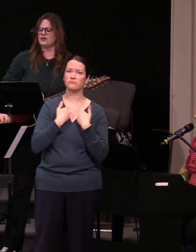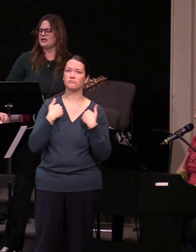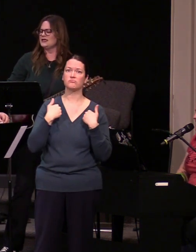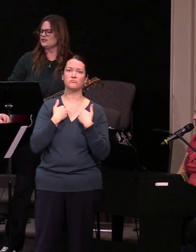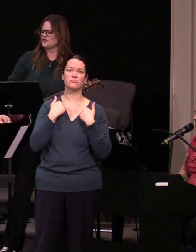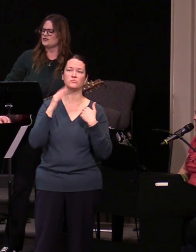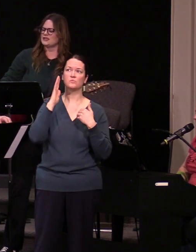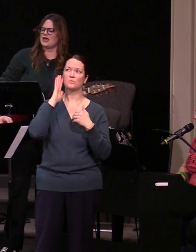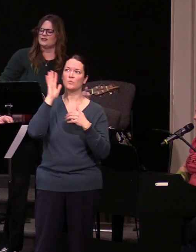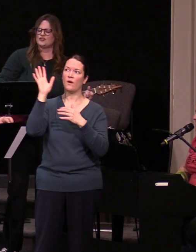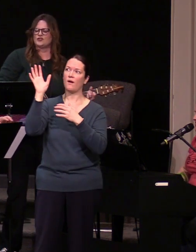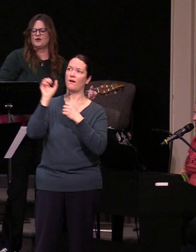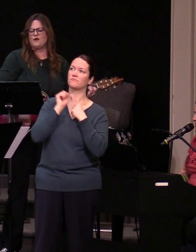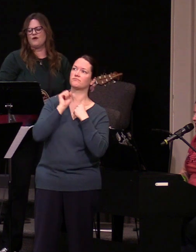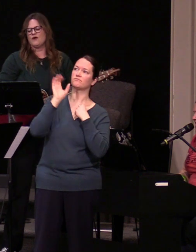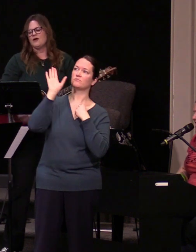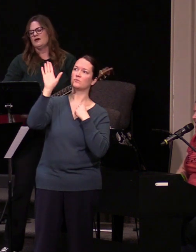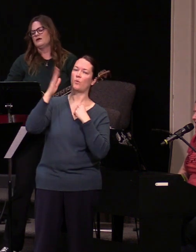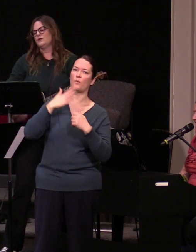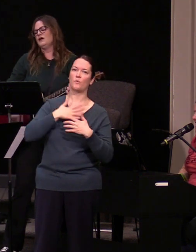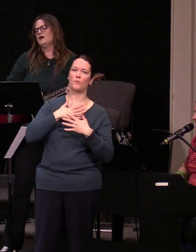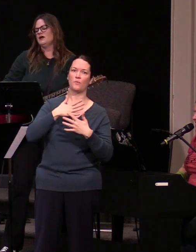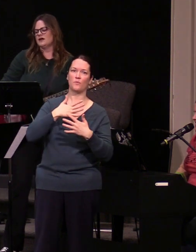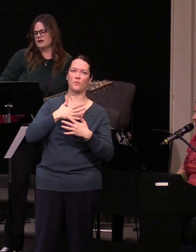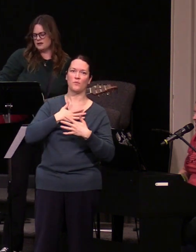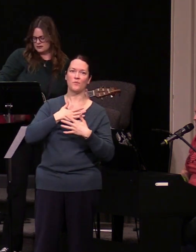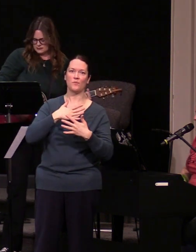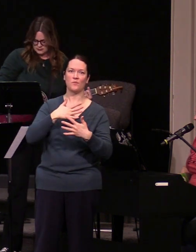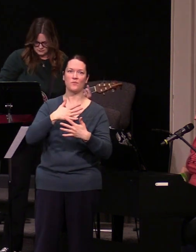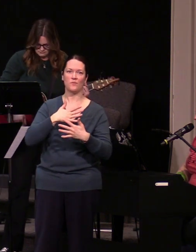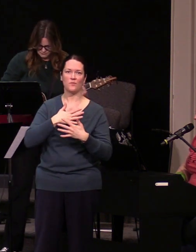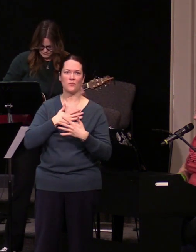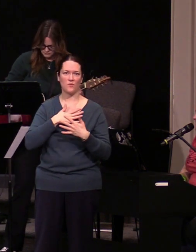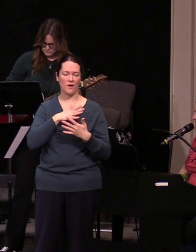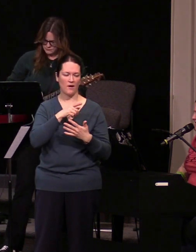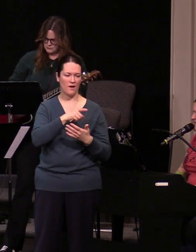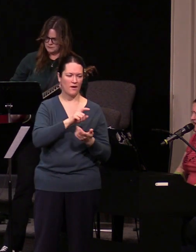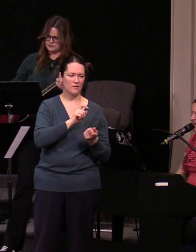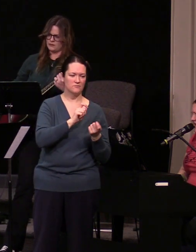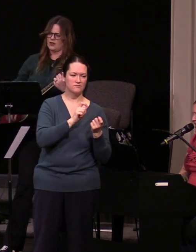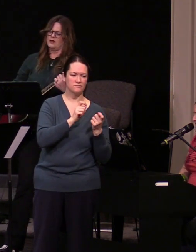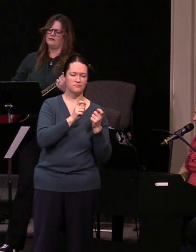100 billion creatures catch your breath,